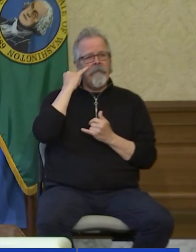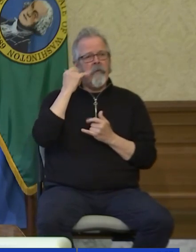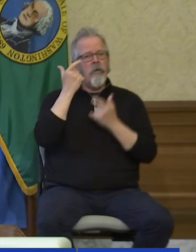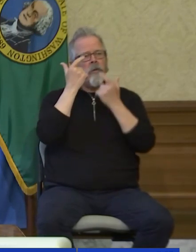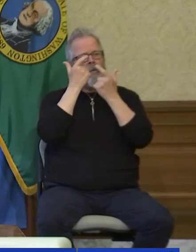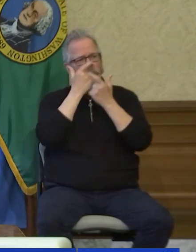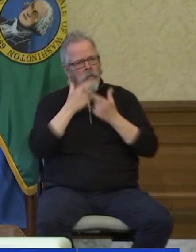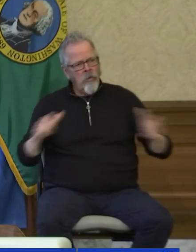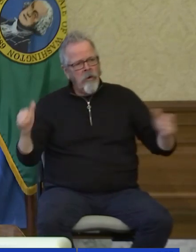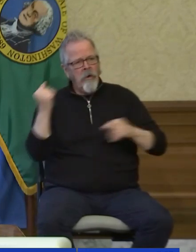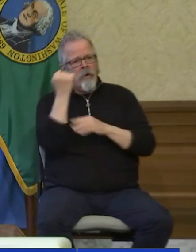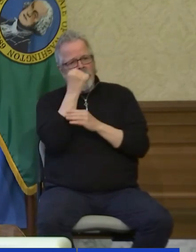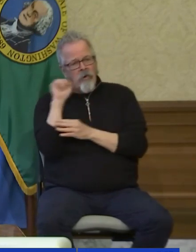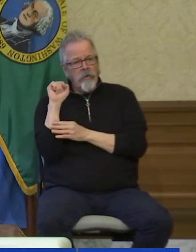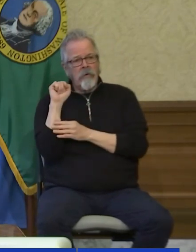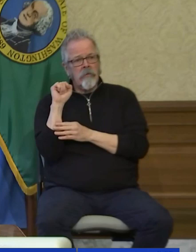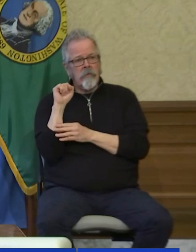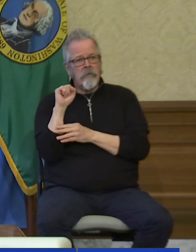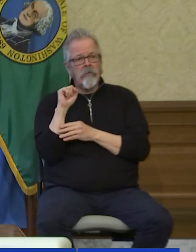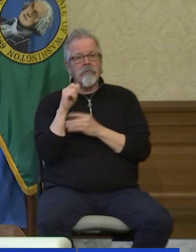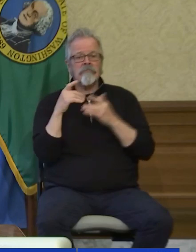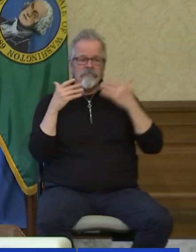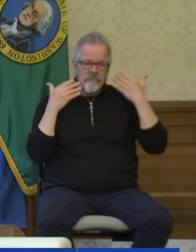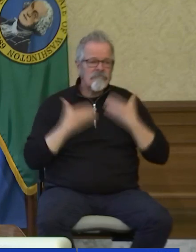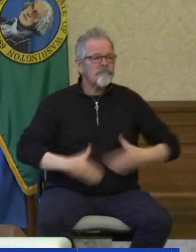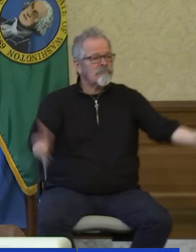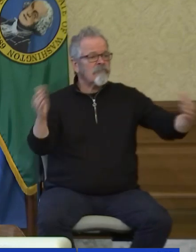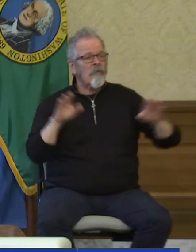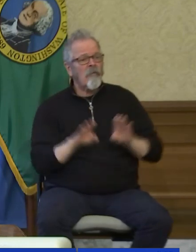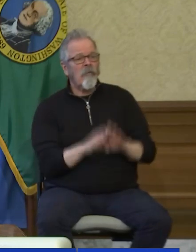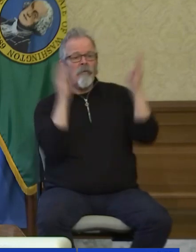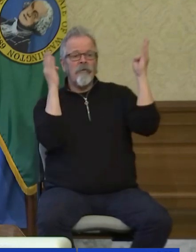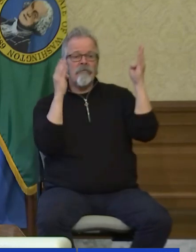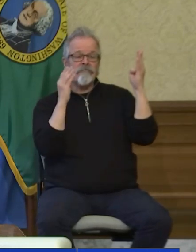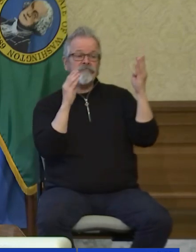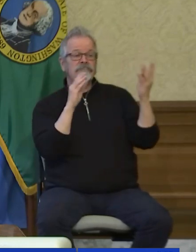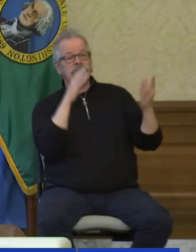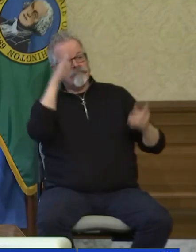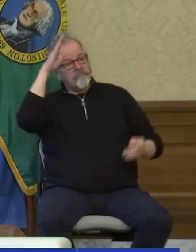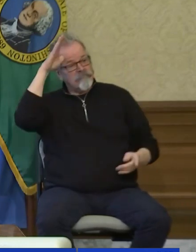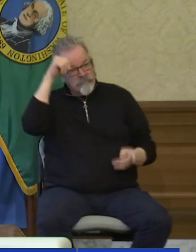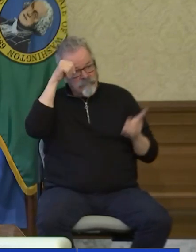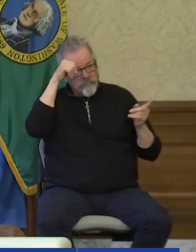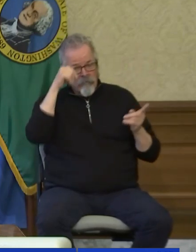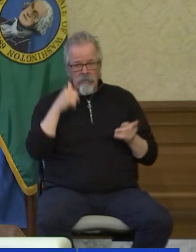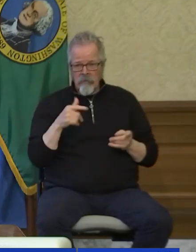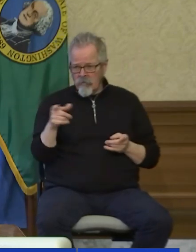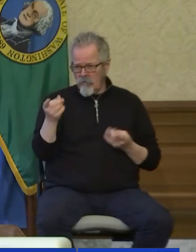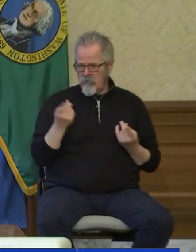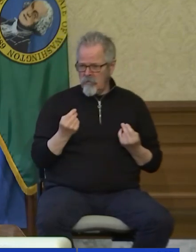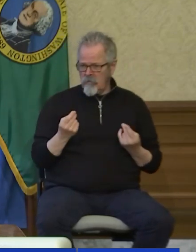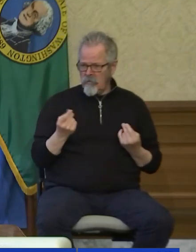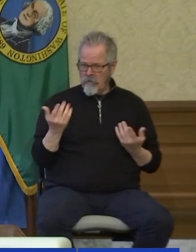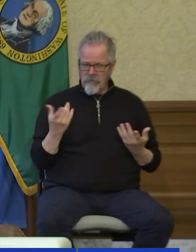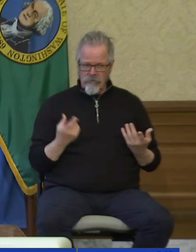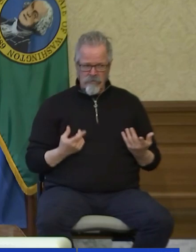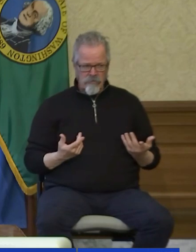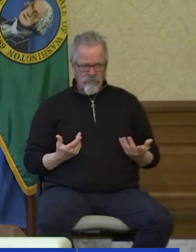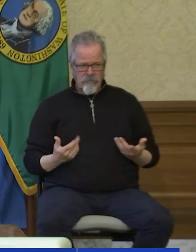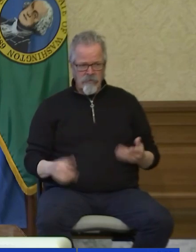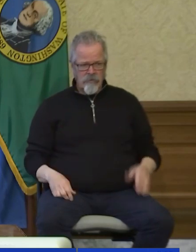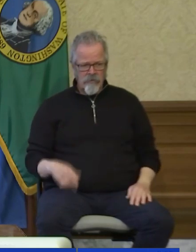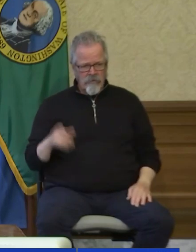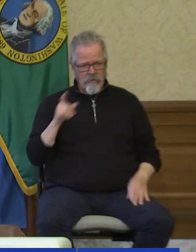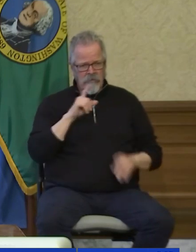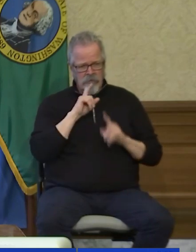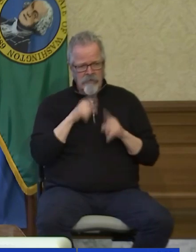you know, the great members of the press keep wishing for failure here, but that's not how we operate in Washington. We look for success,